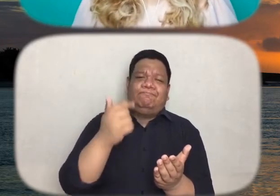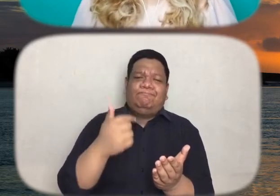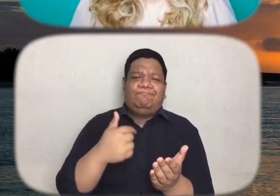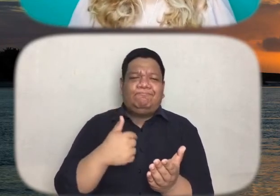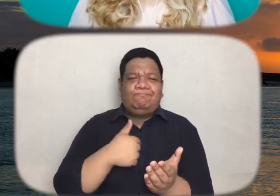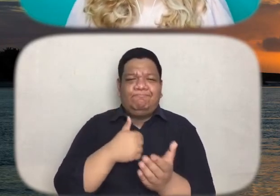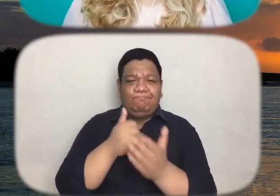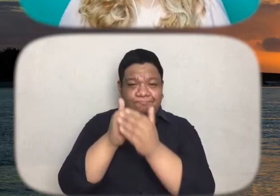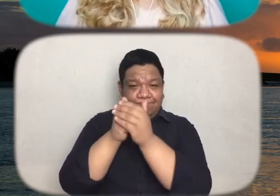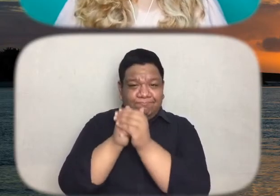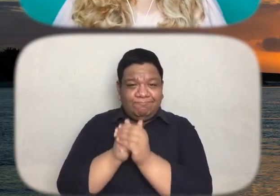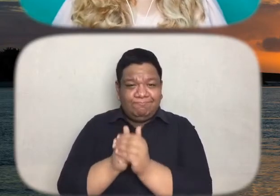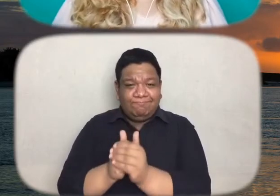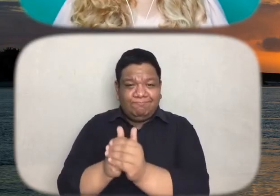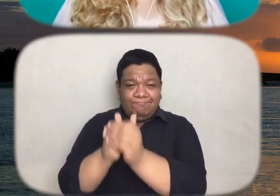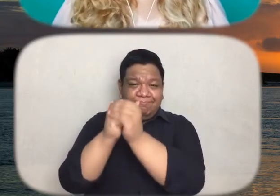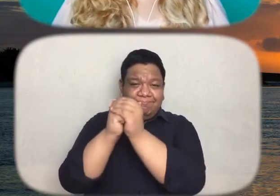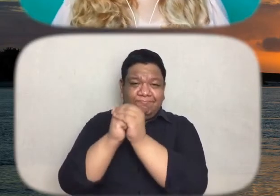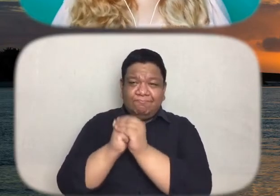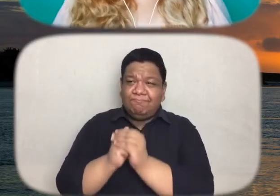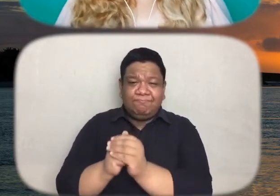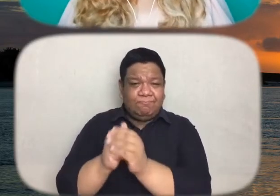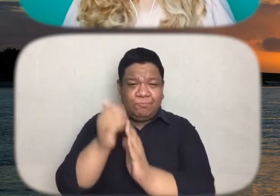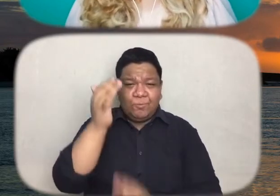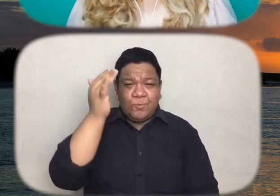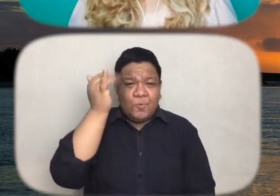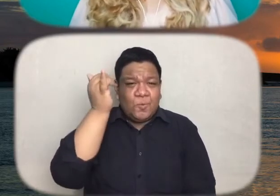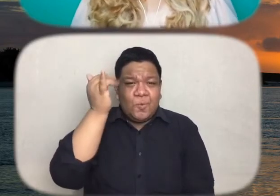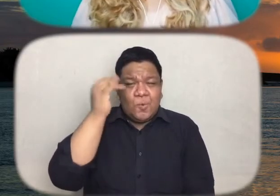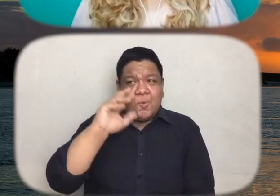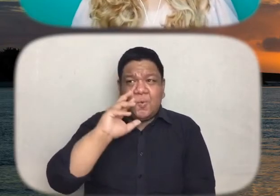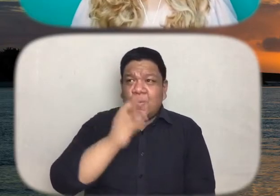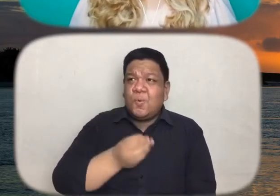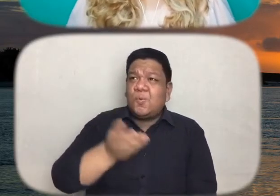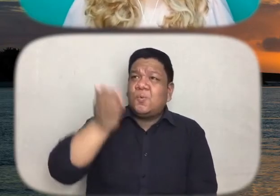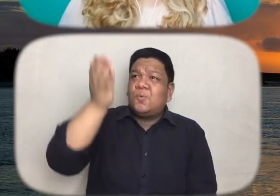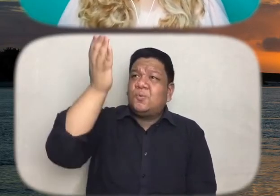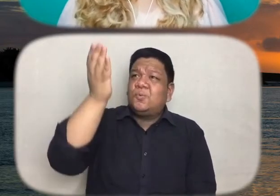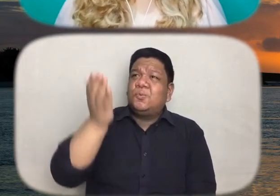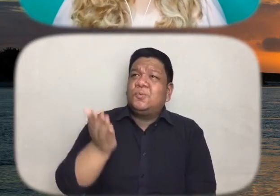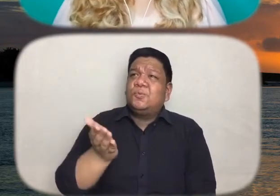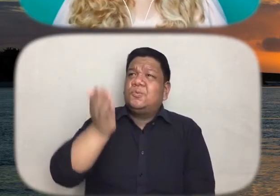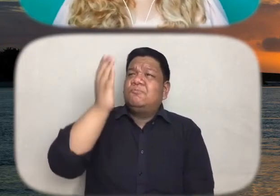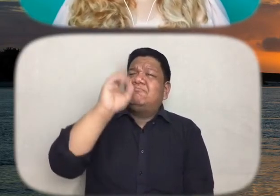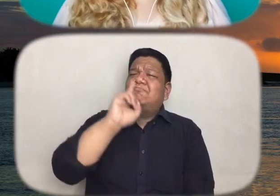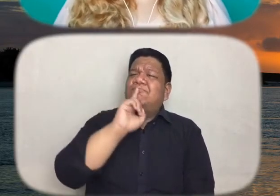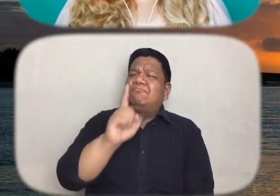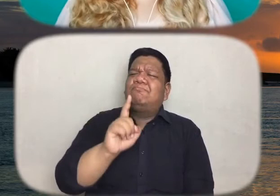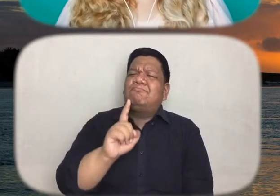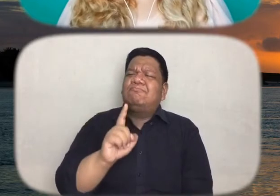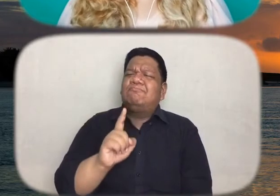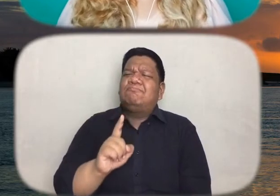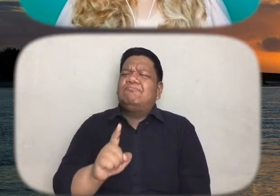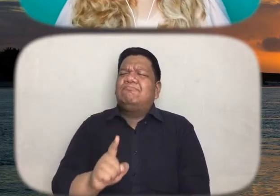are. And I worship you because of who you